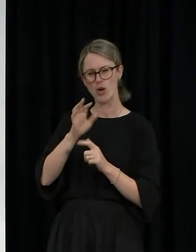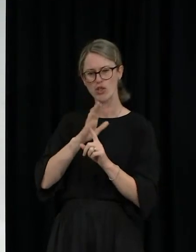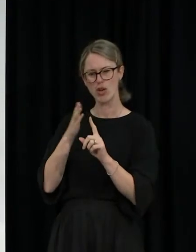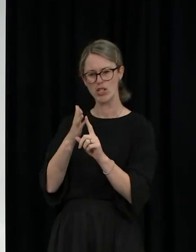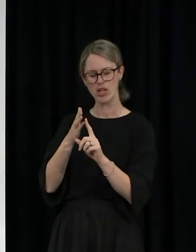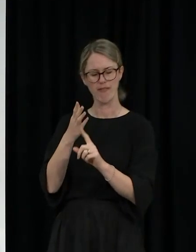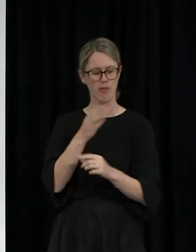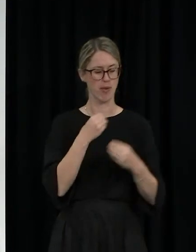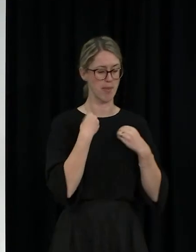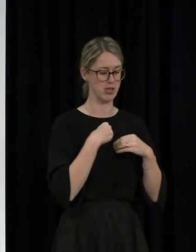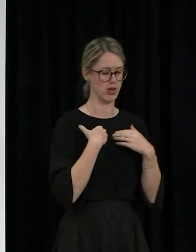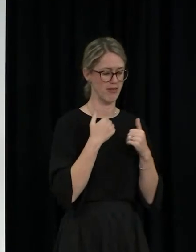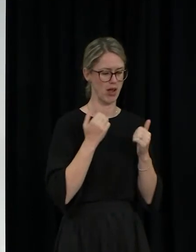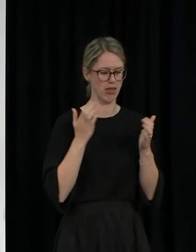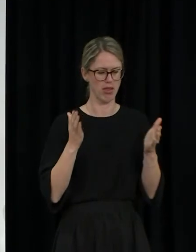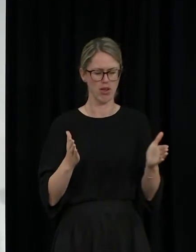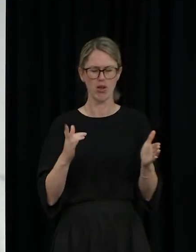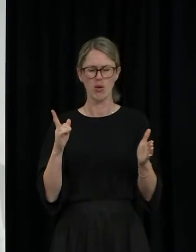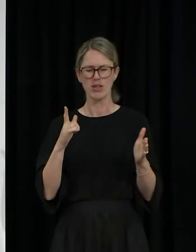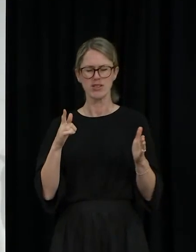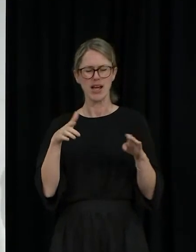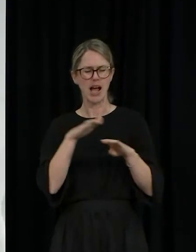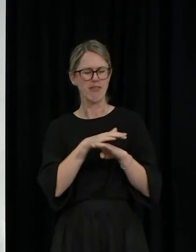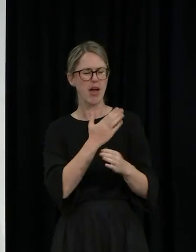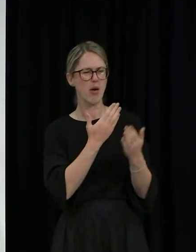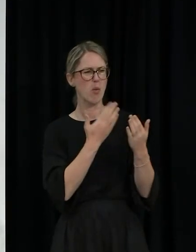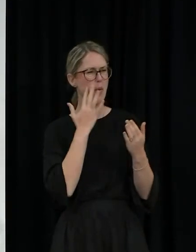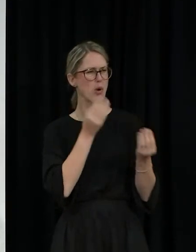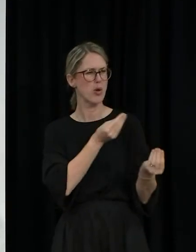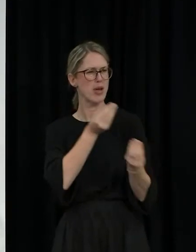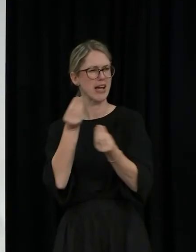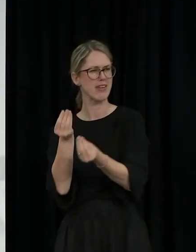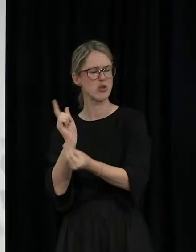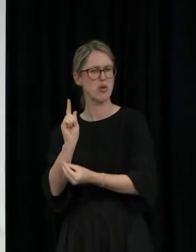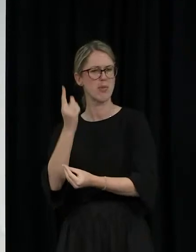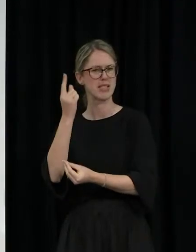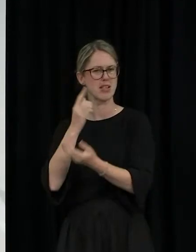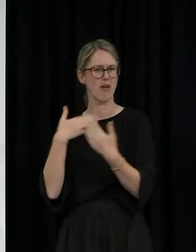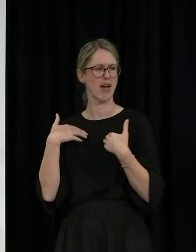the Ministry of Health. What does that cover, and when will you be giving it to the Minister?